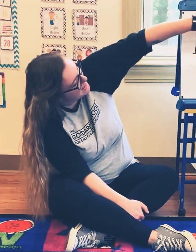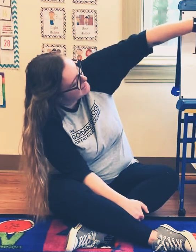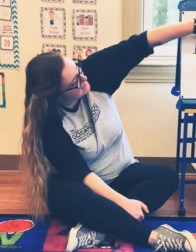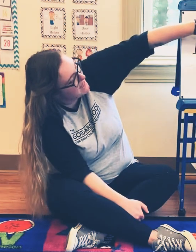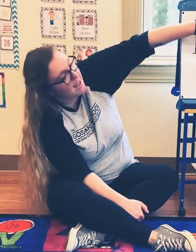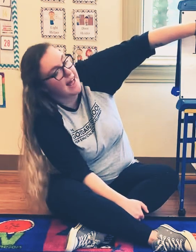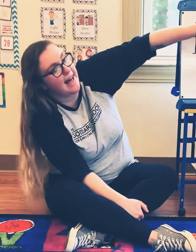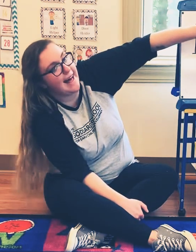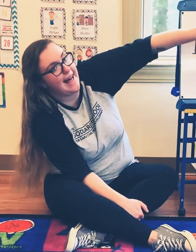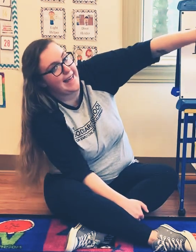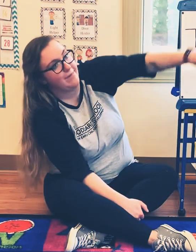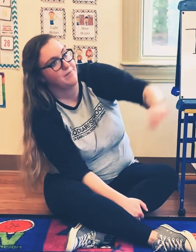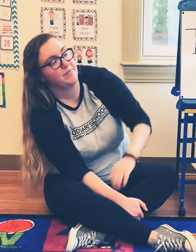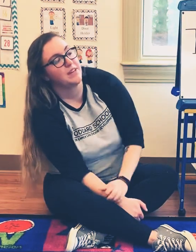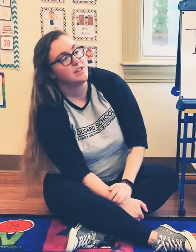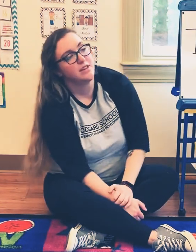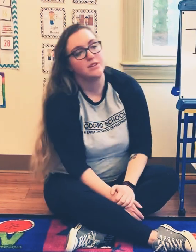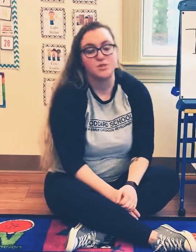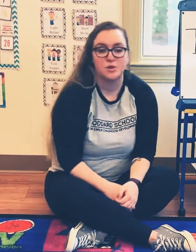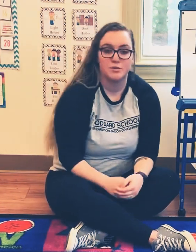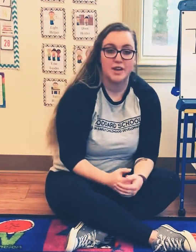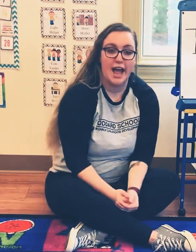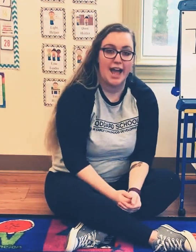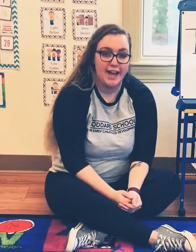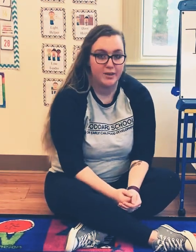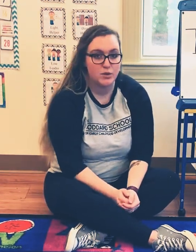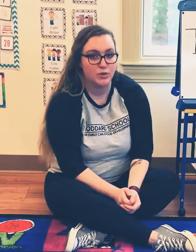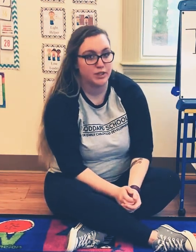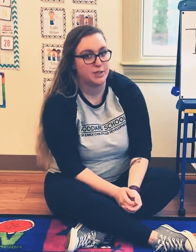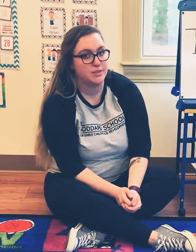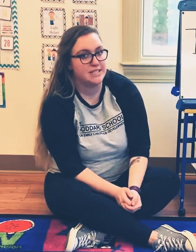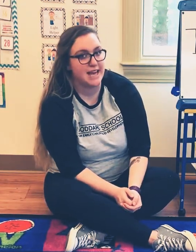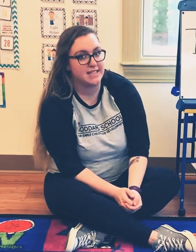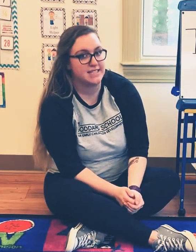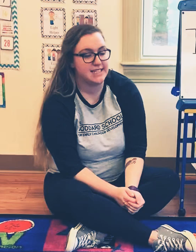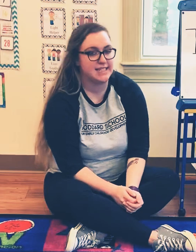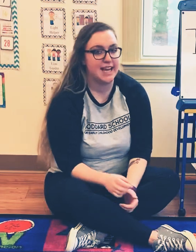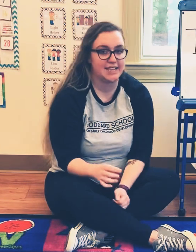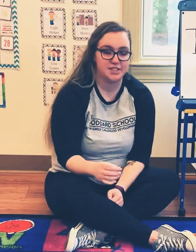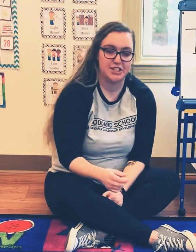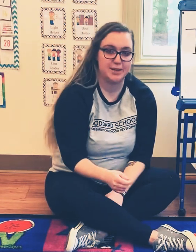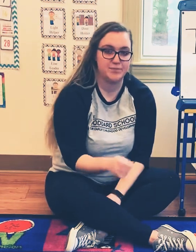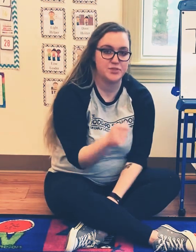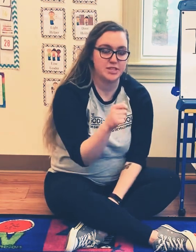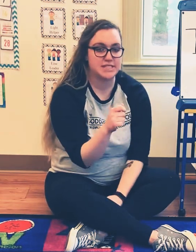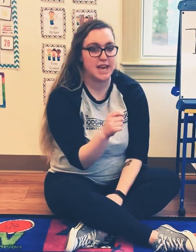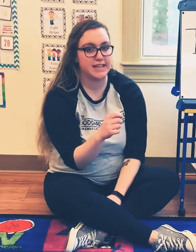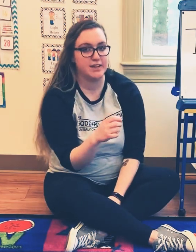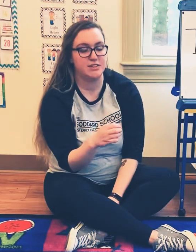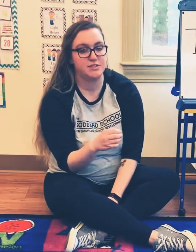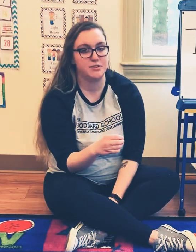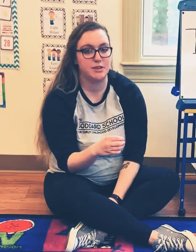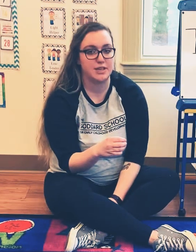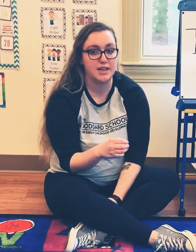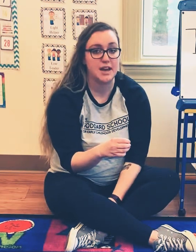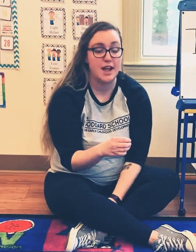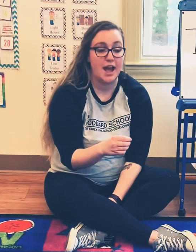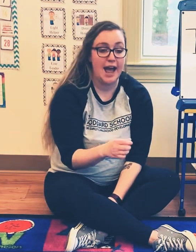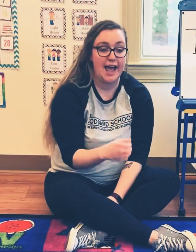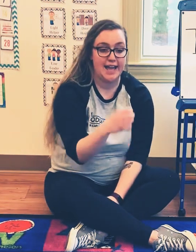is I. So for I, we're gonna pretend to eat ice cream. So the sign language for I